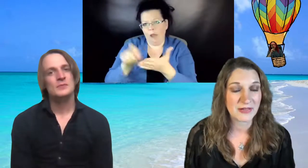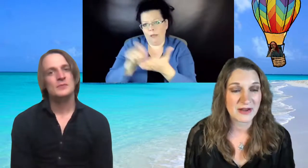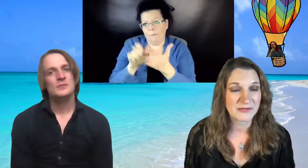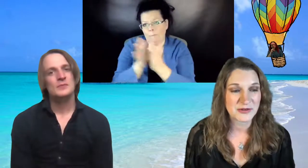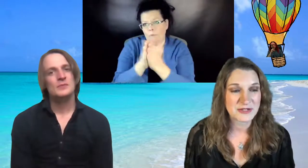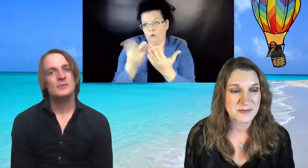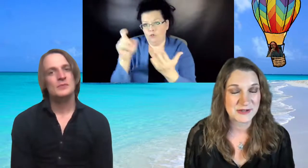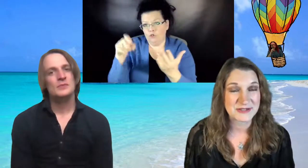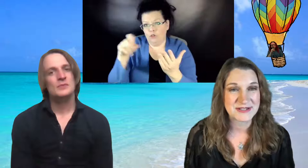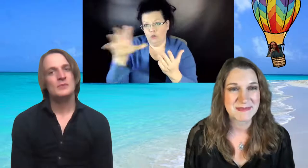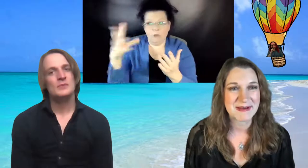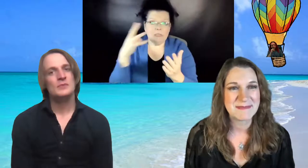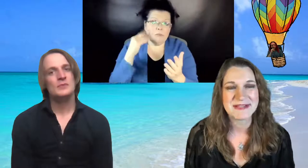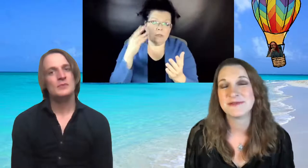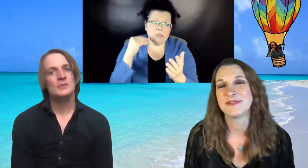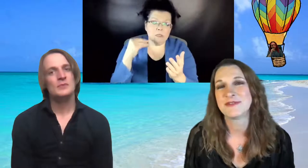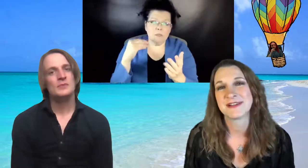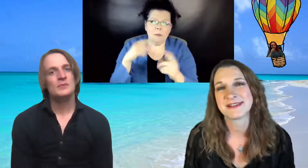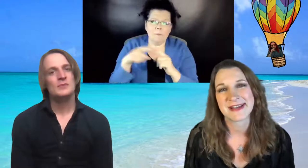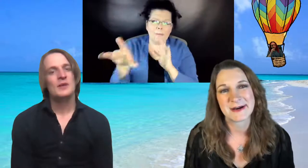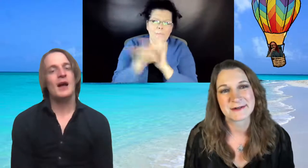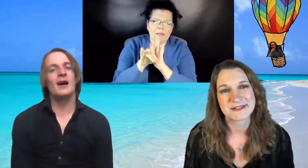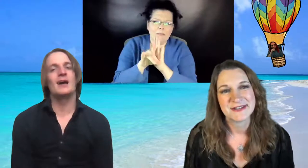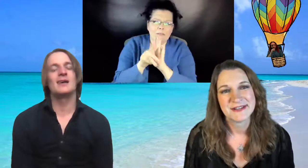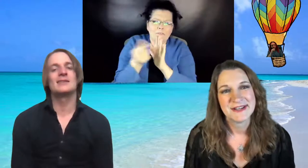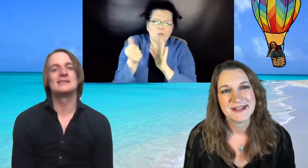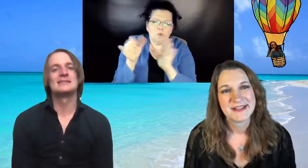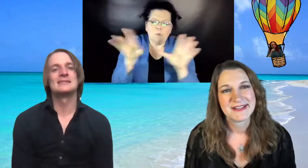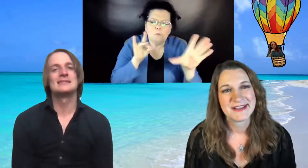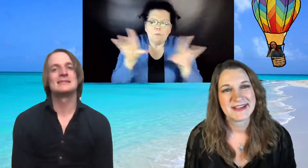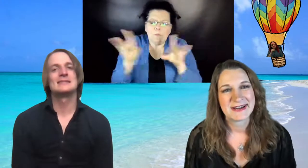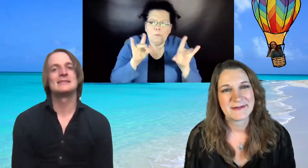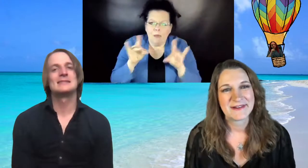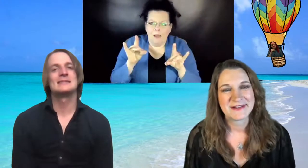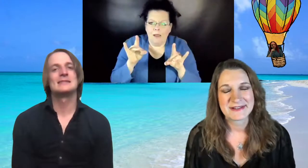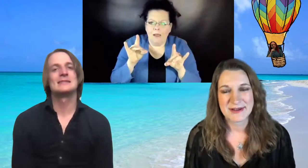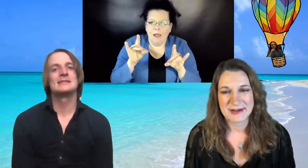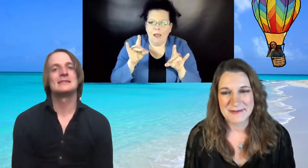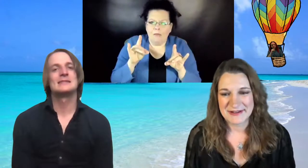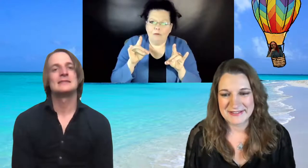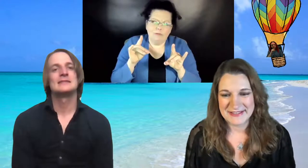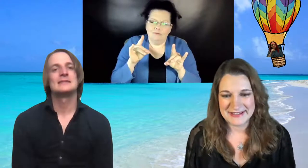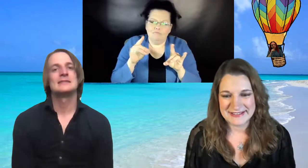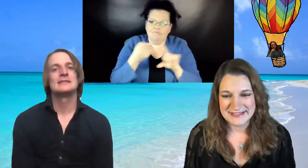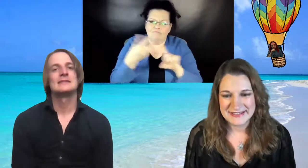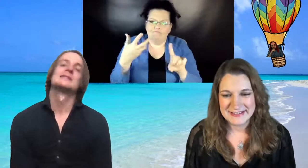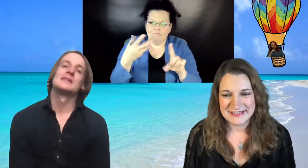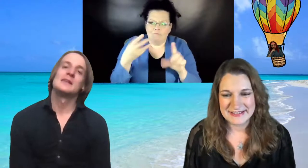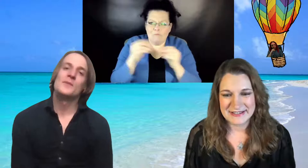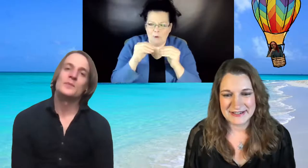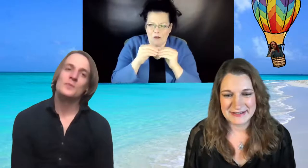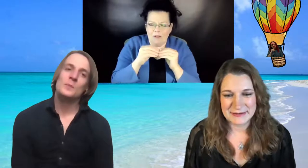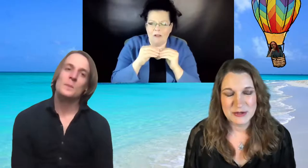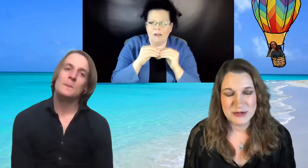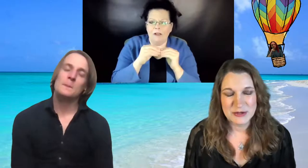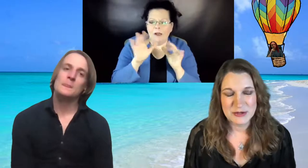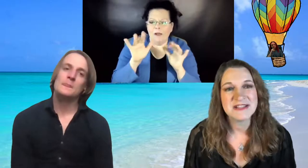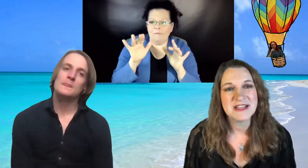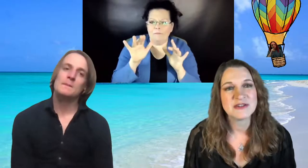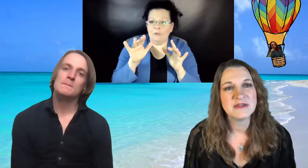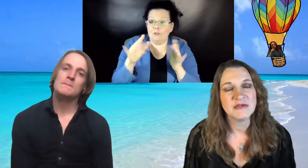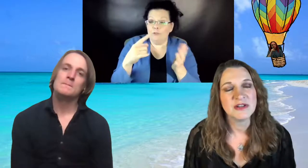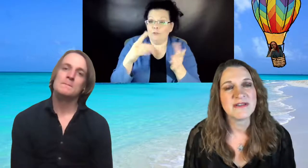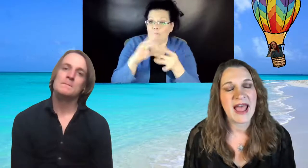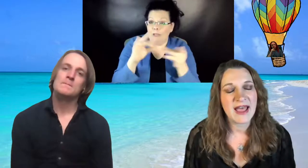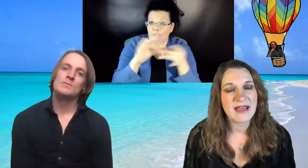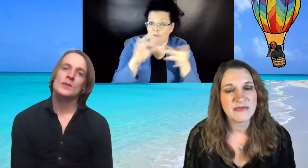about a lot of your experiences, but I picked a few things out that I wanted to talk about that. You mentioned